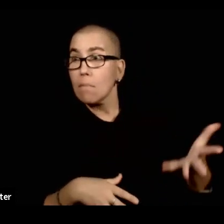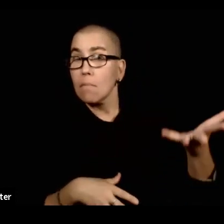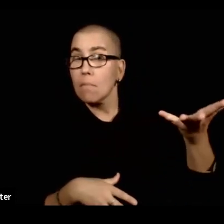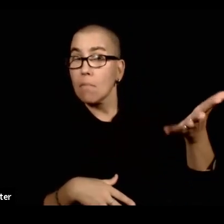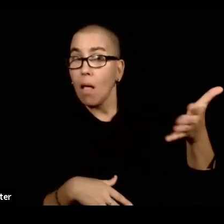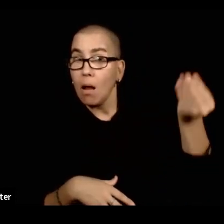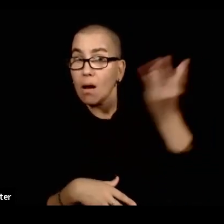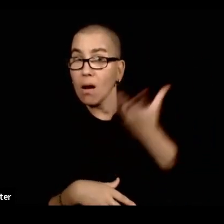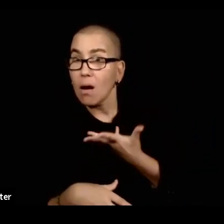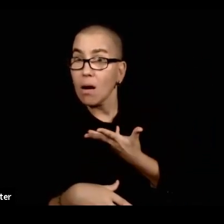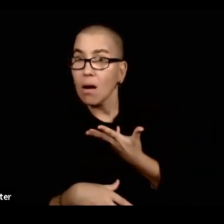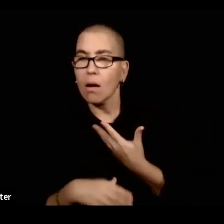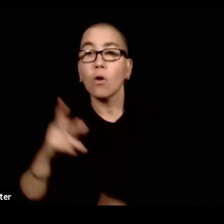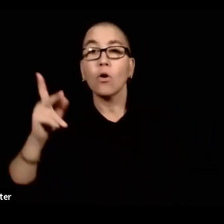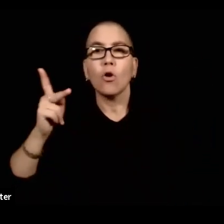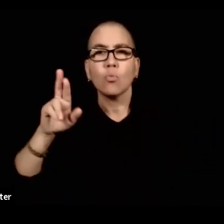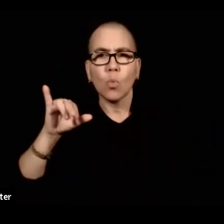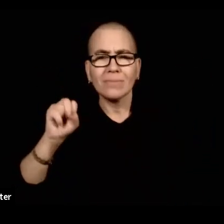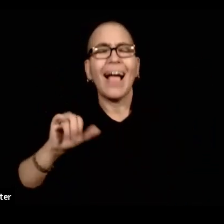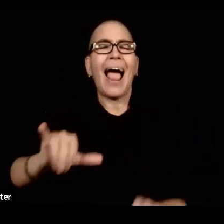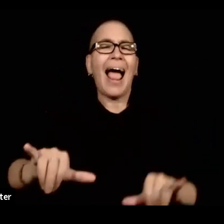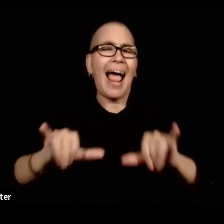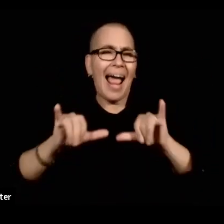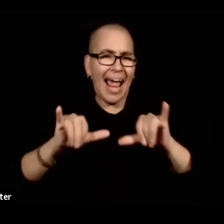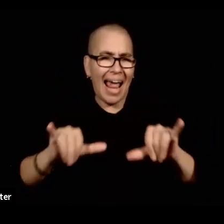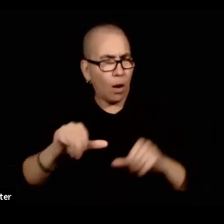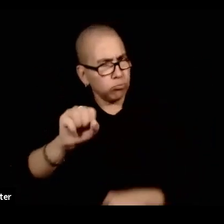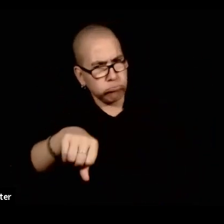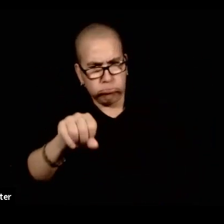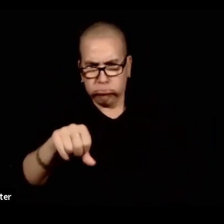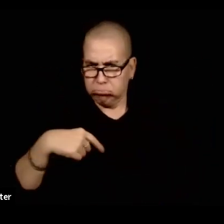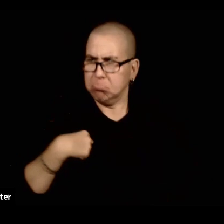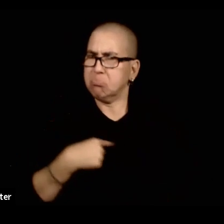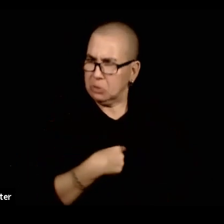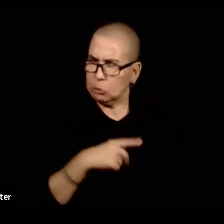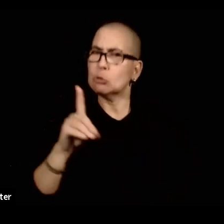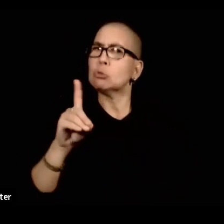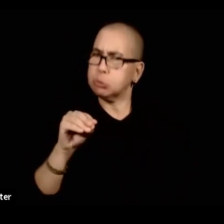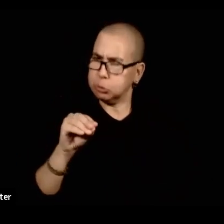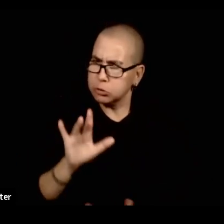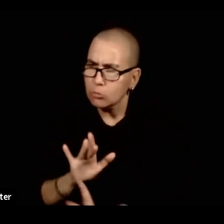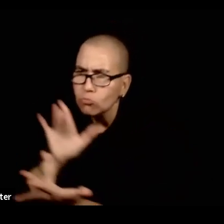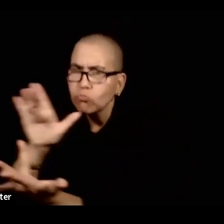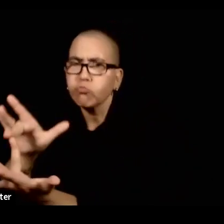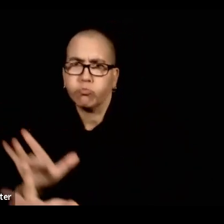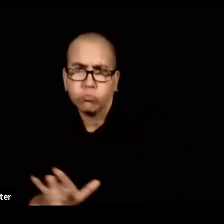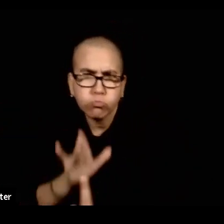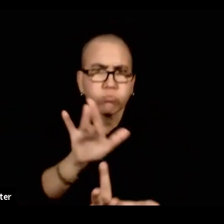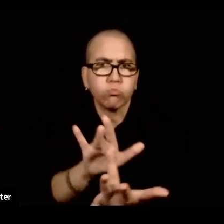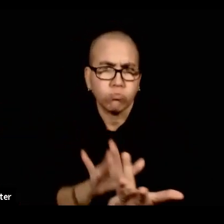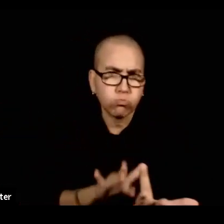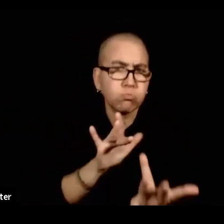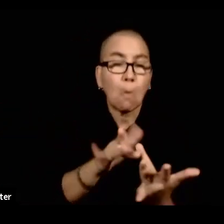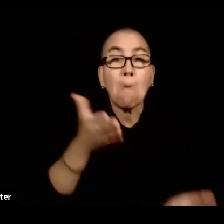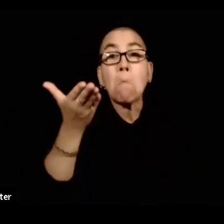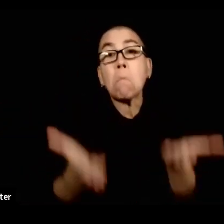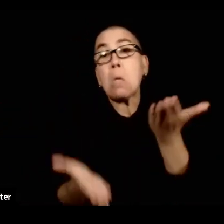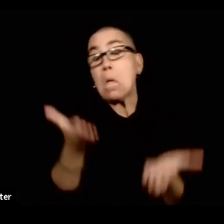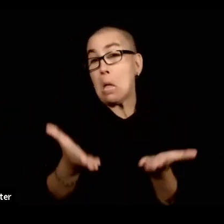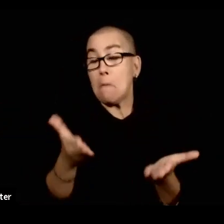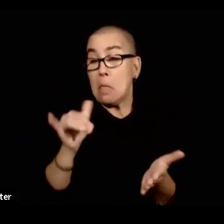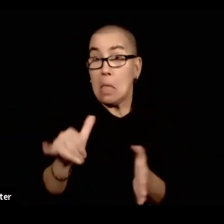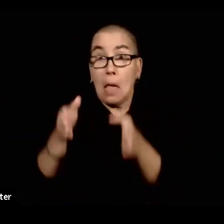those contacts, and it may be that whoever they talked to on the phone thought, you know, we have the information, we'll be able to answer their questions when